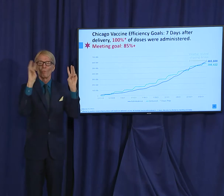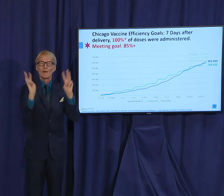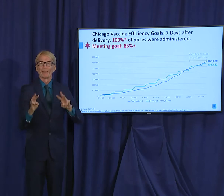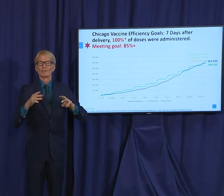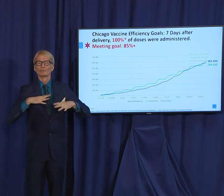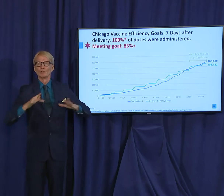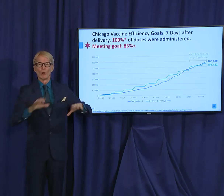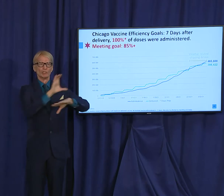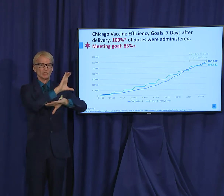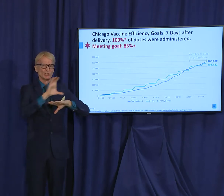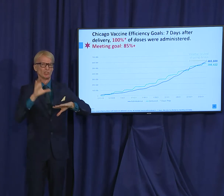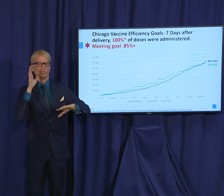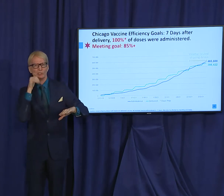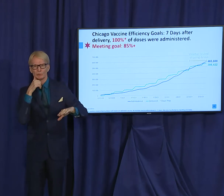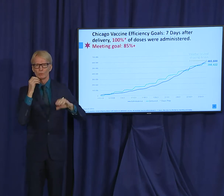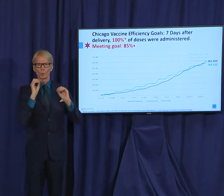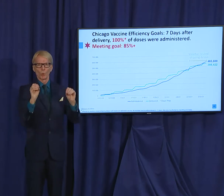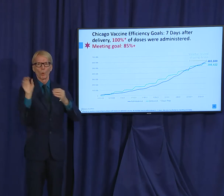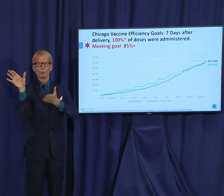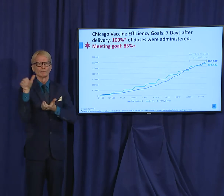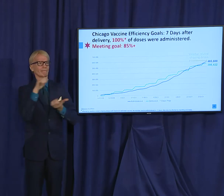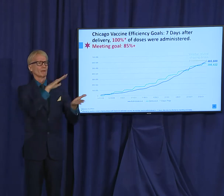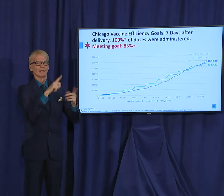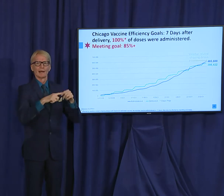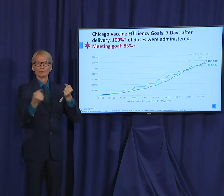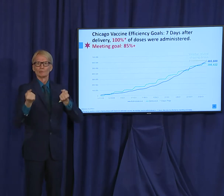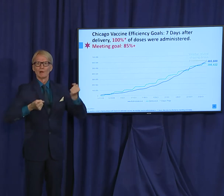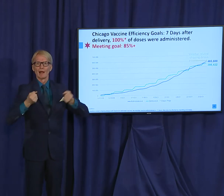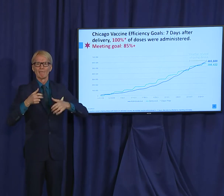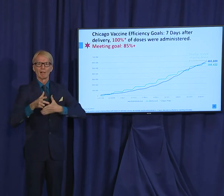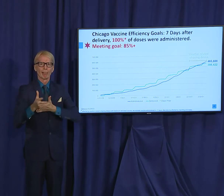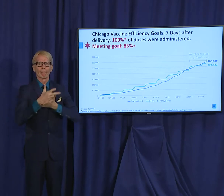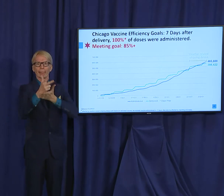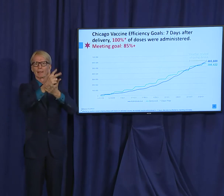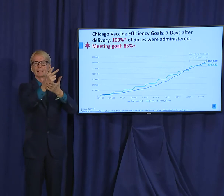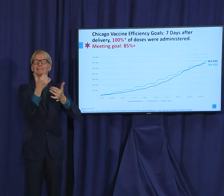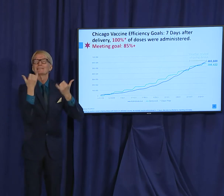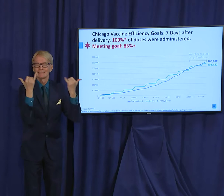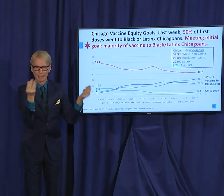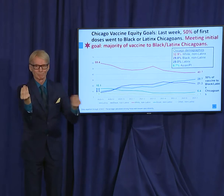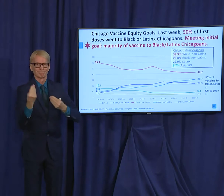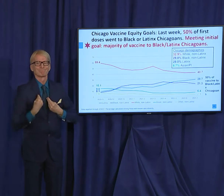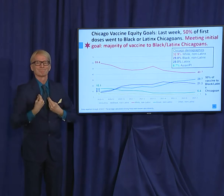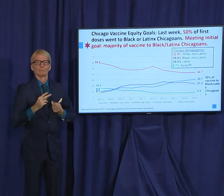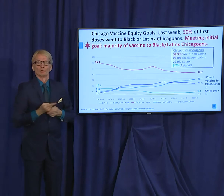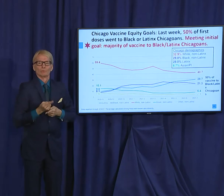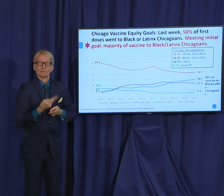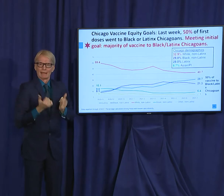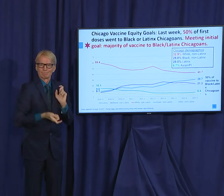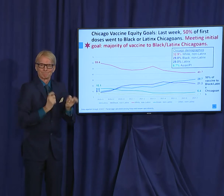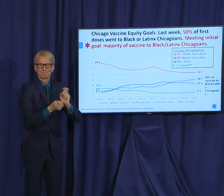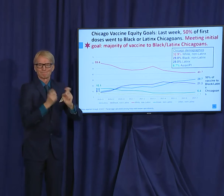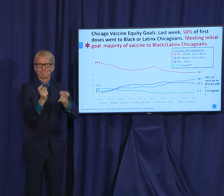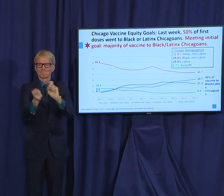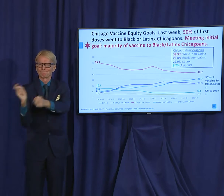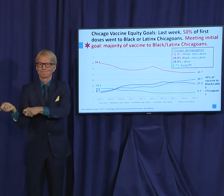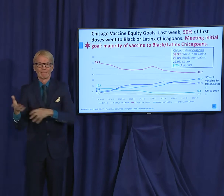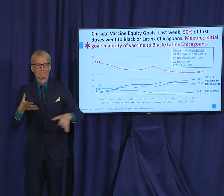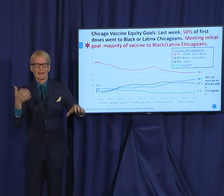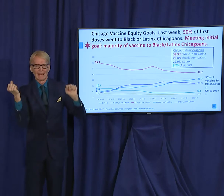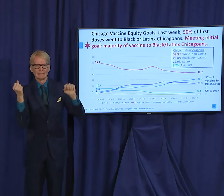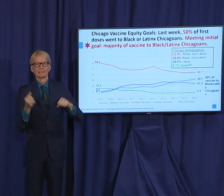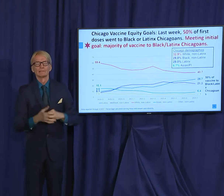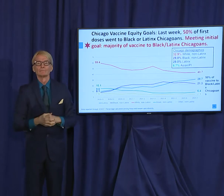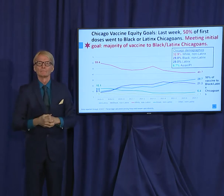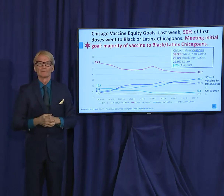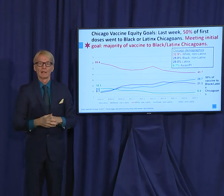not vaccine sitting on the shelf, and in fact, we are getting it into arms just as fast as it gets here. Our vaccine equity goals. Our